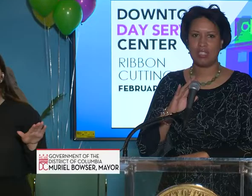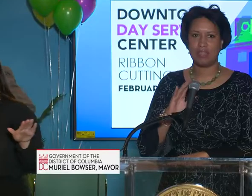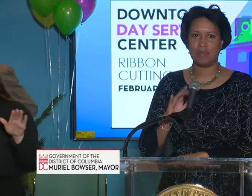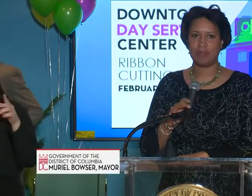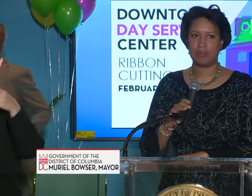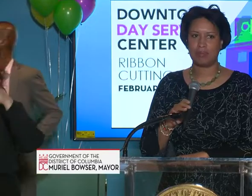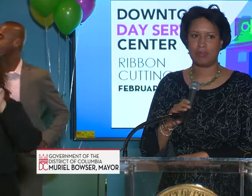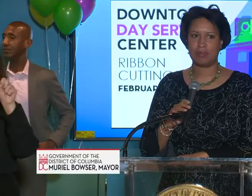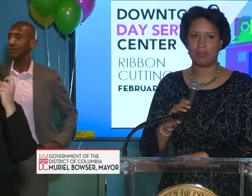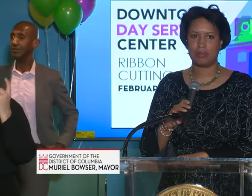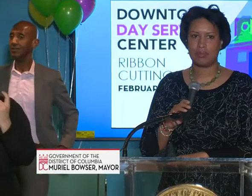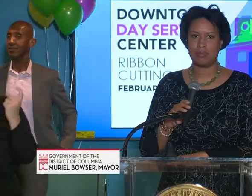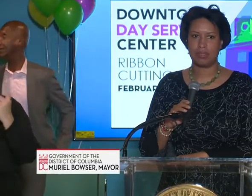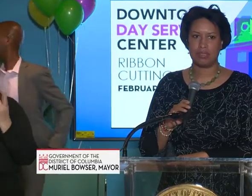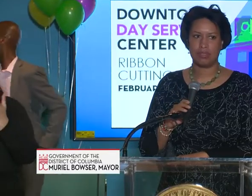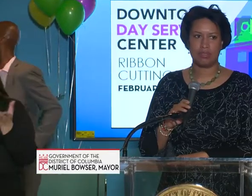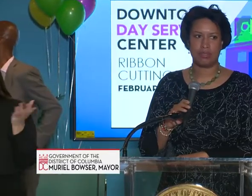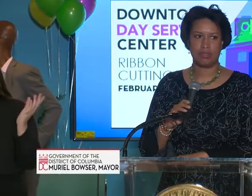Press questions?